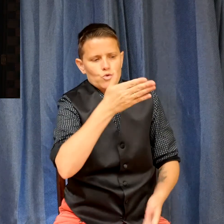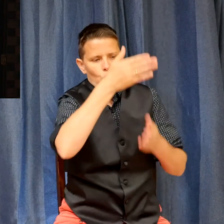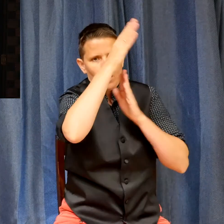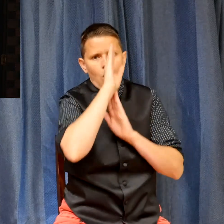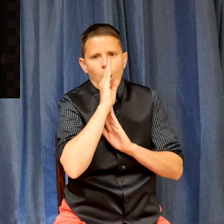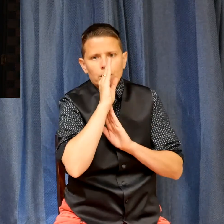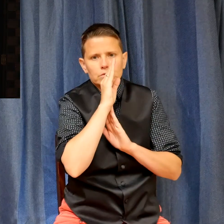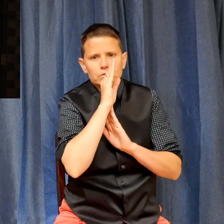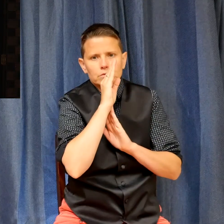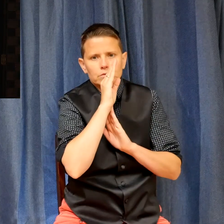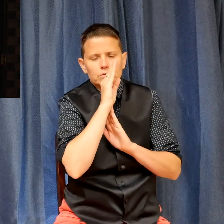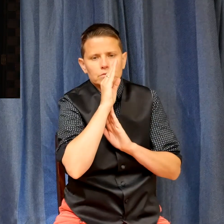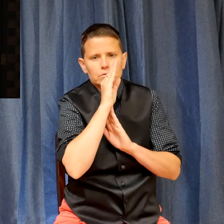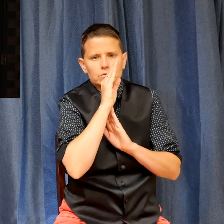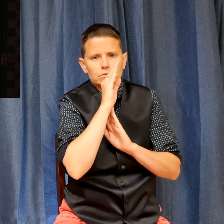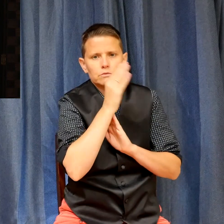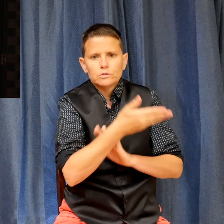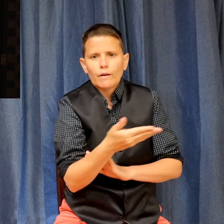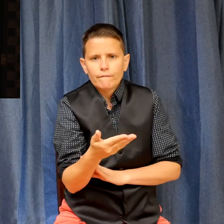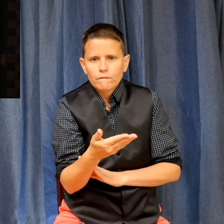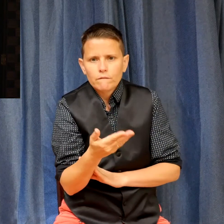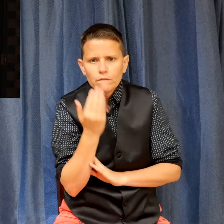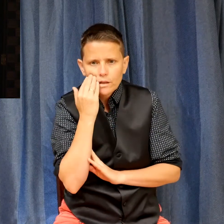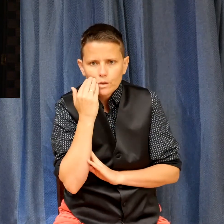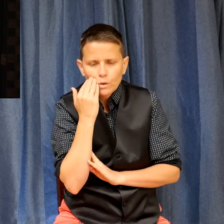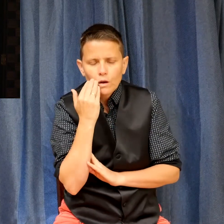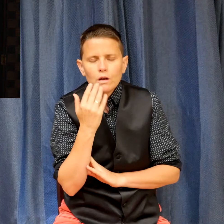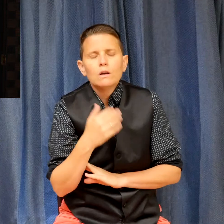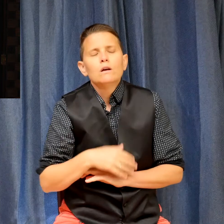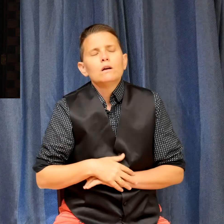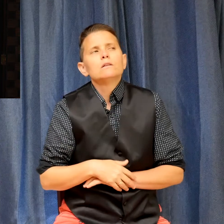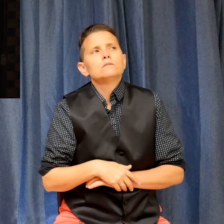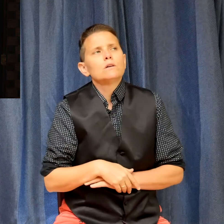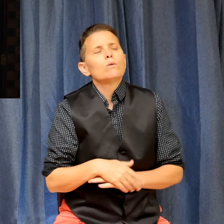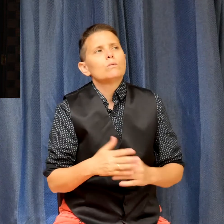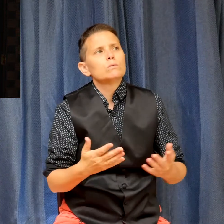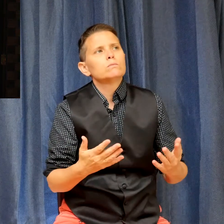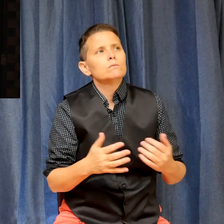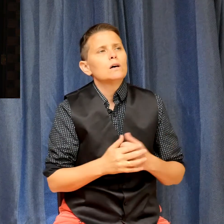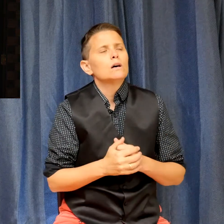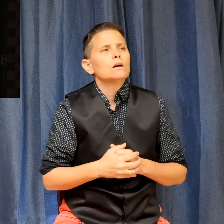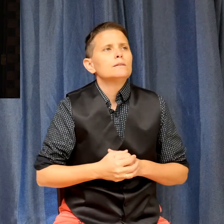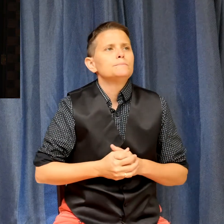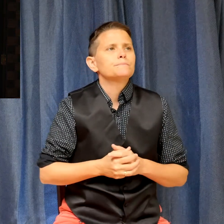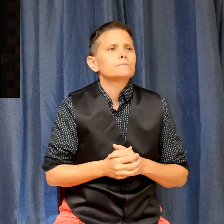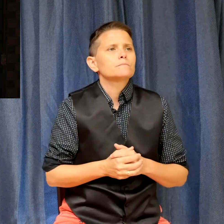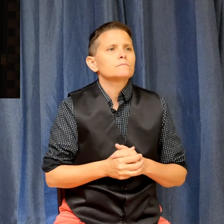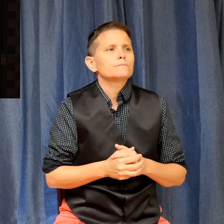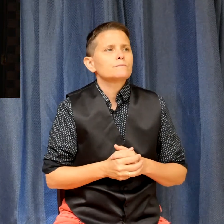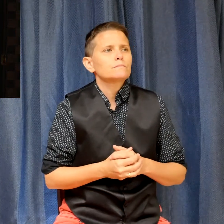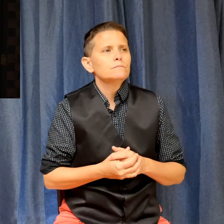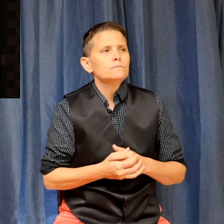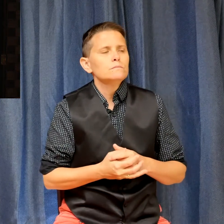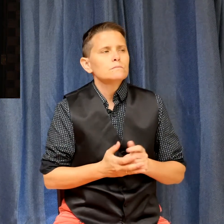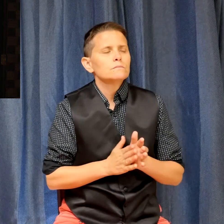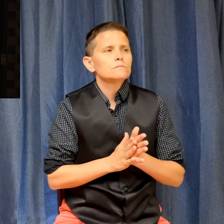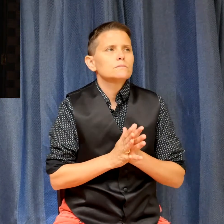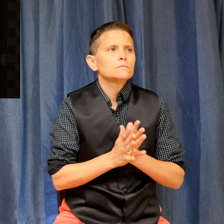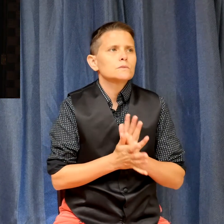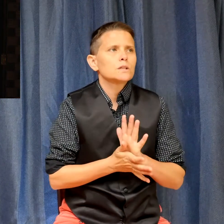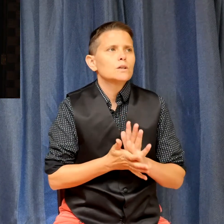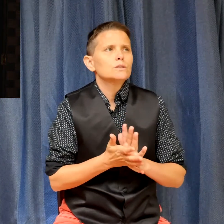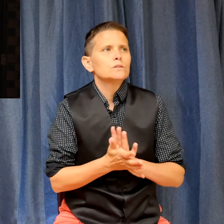Yeah. But it's probably never more crucial than at these times. So being able to see